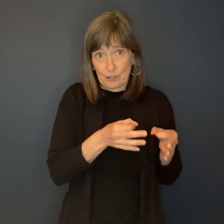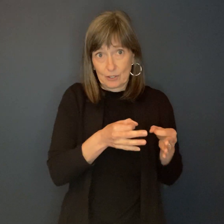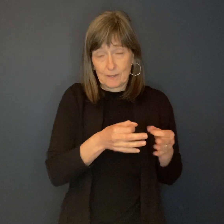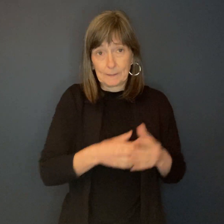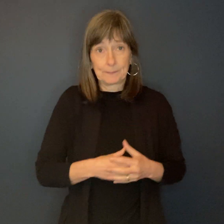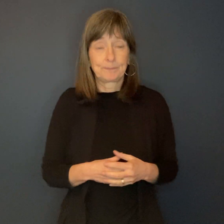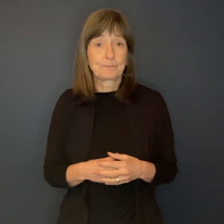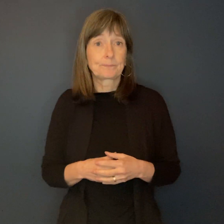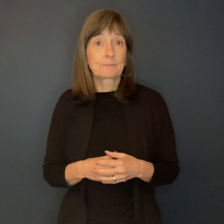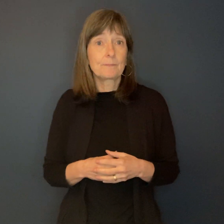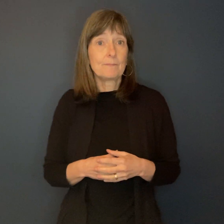is